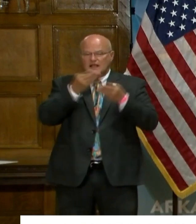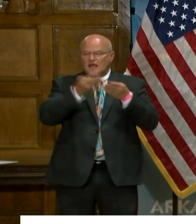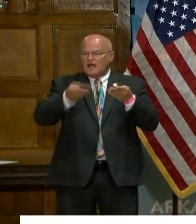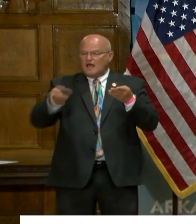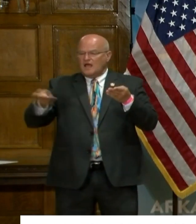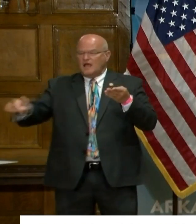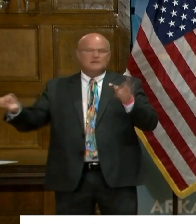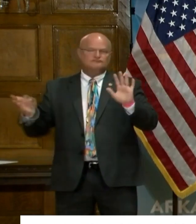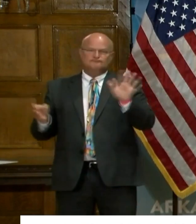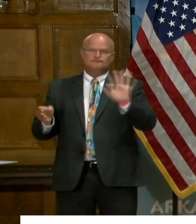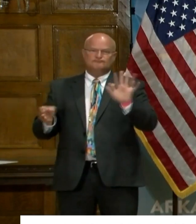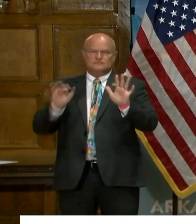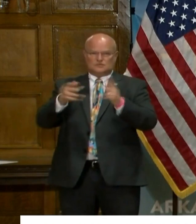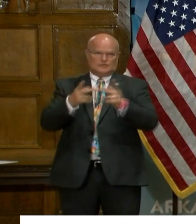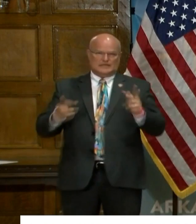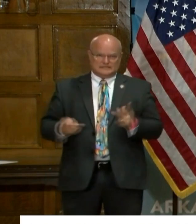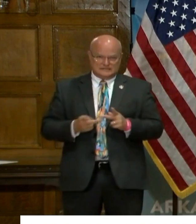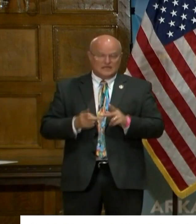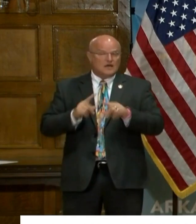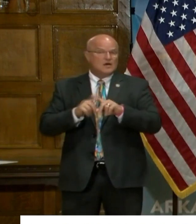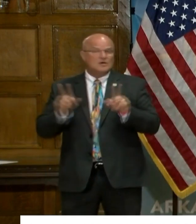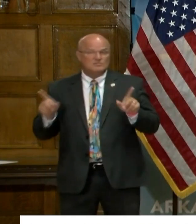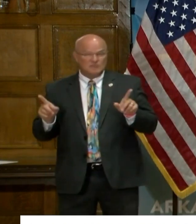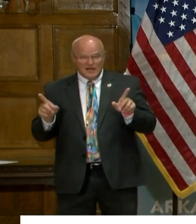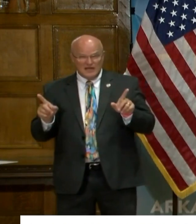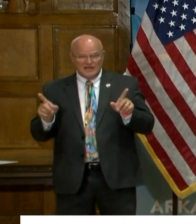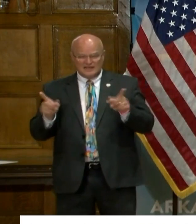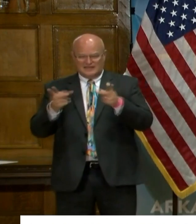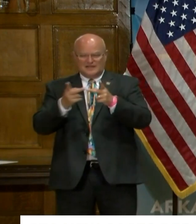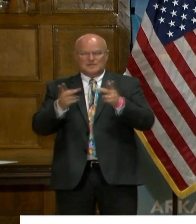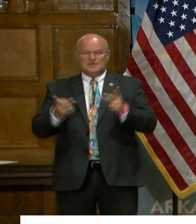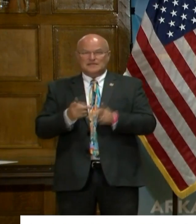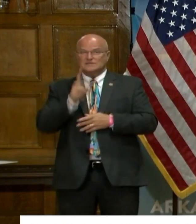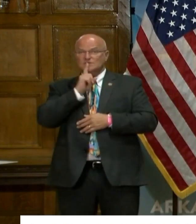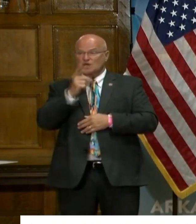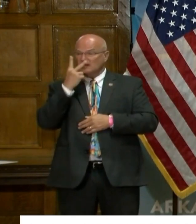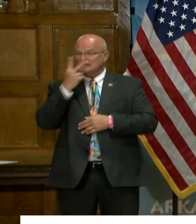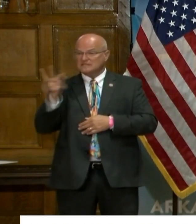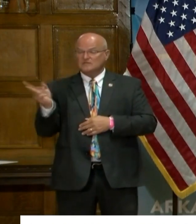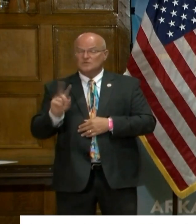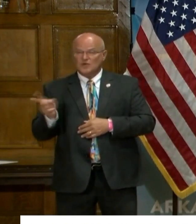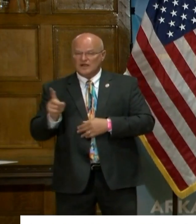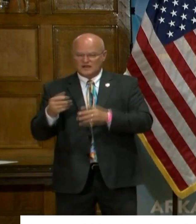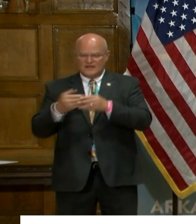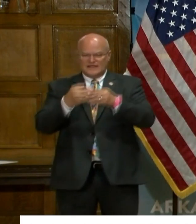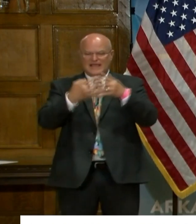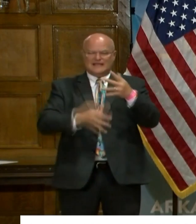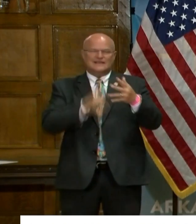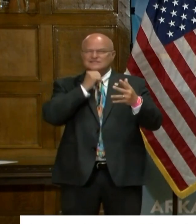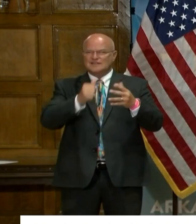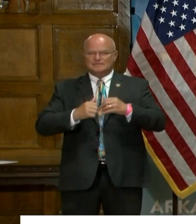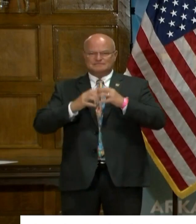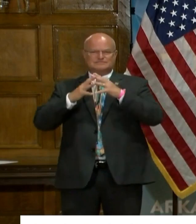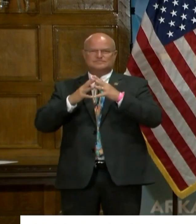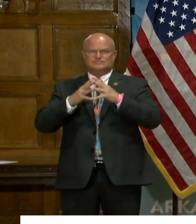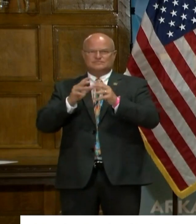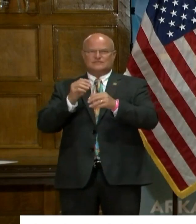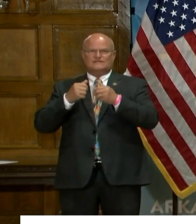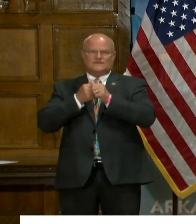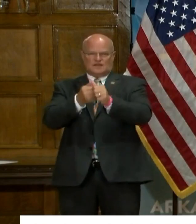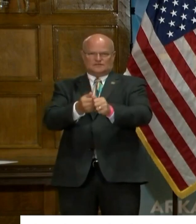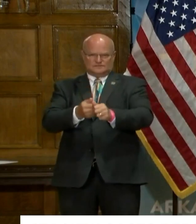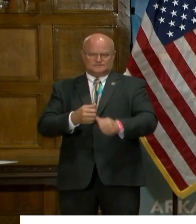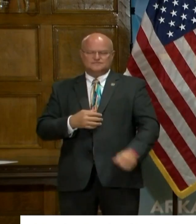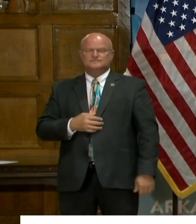spread of COVID-19 in that setting. But unfortunately, the places where we are is where those guidelines are not being implemented.